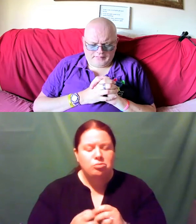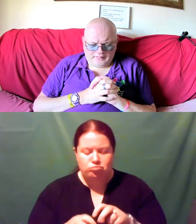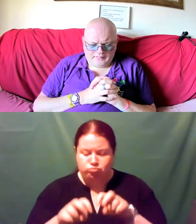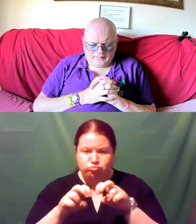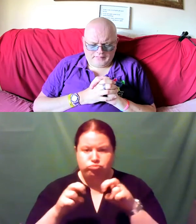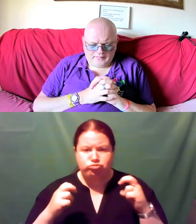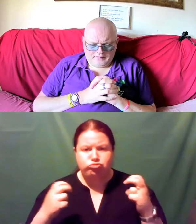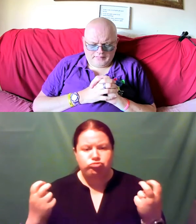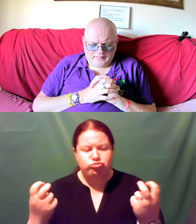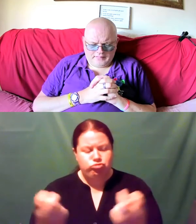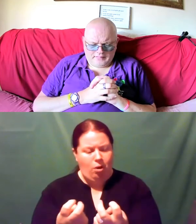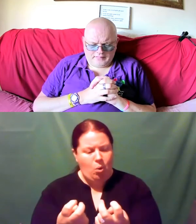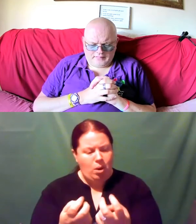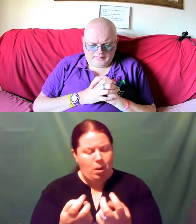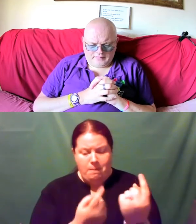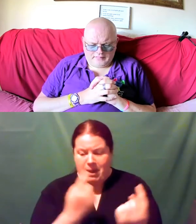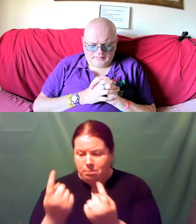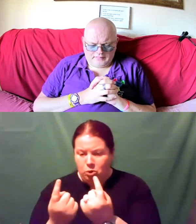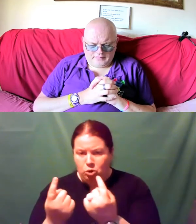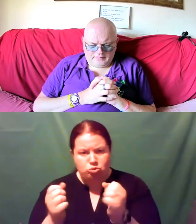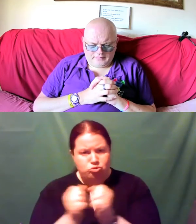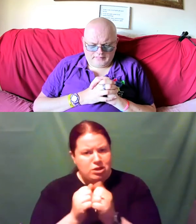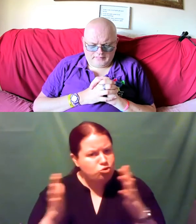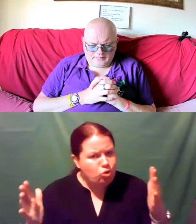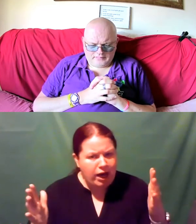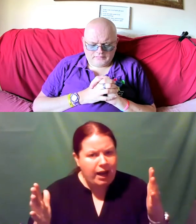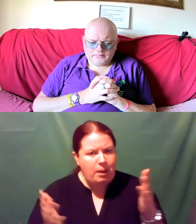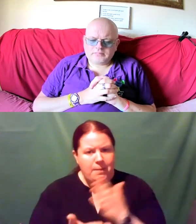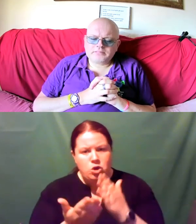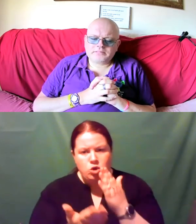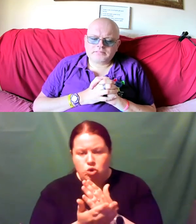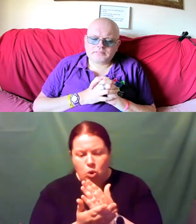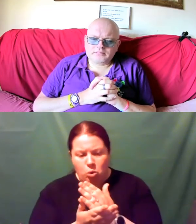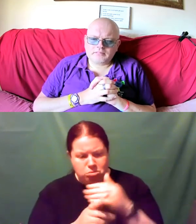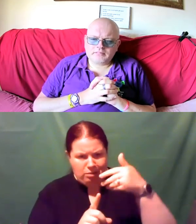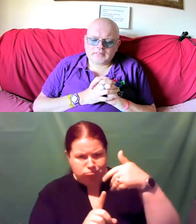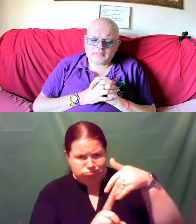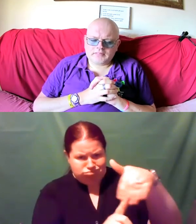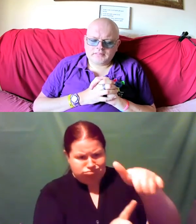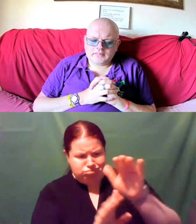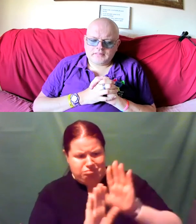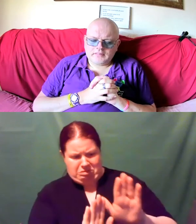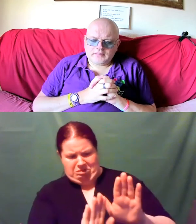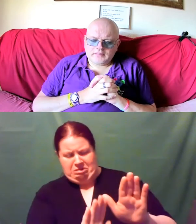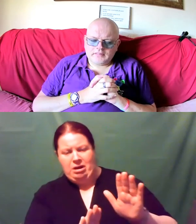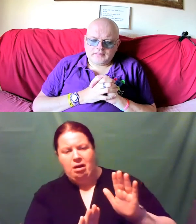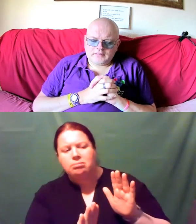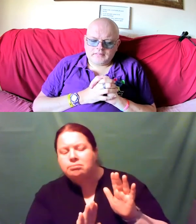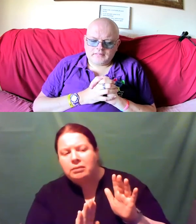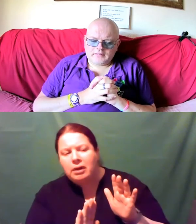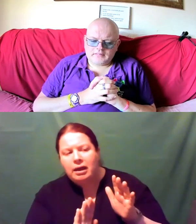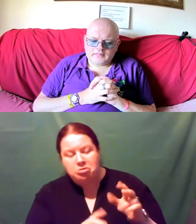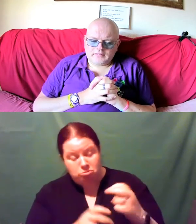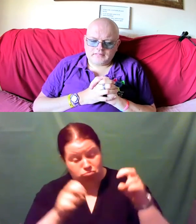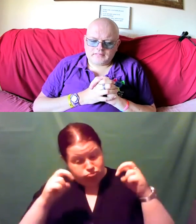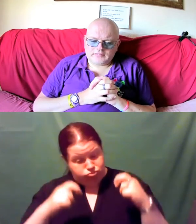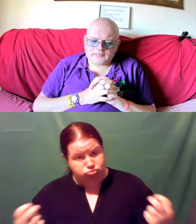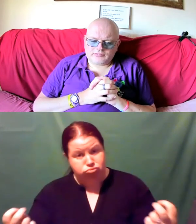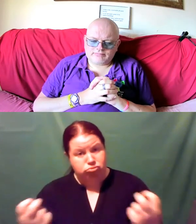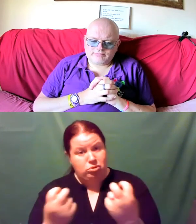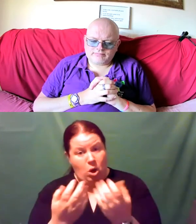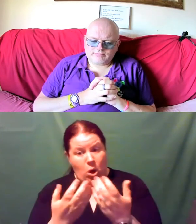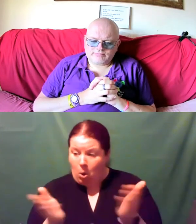who disagree with you, exclude you, and you want to sit at an open table with them. I wondered, how do you do that when you know